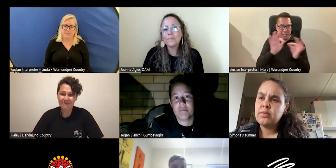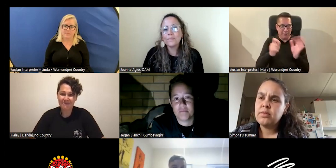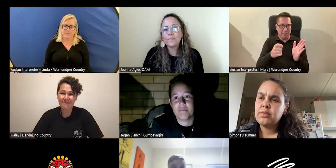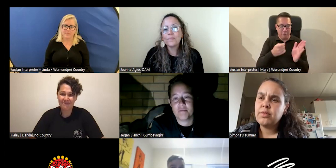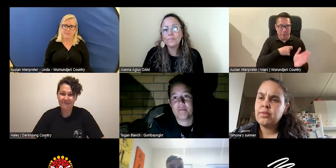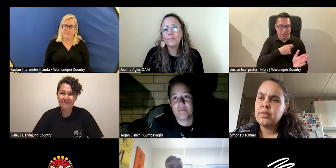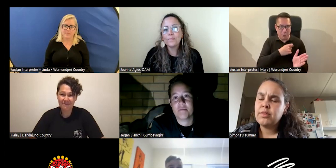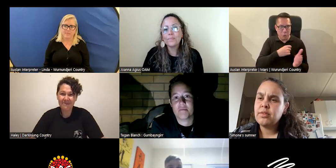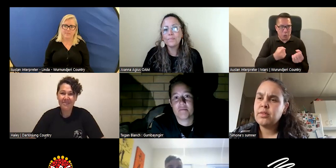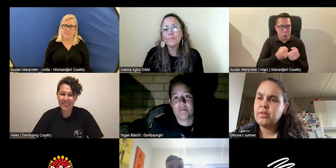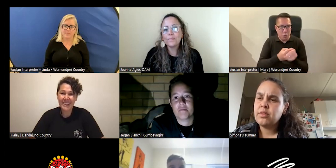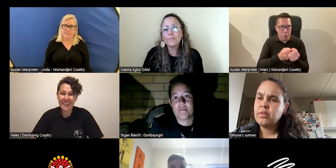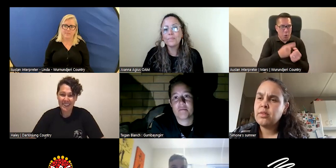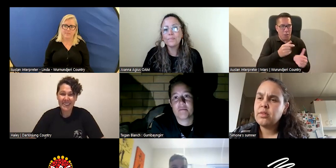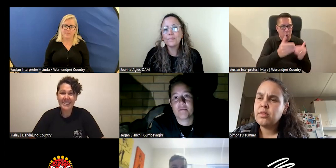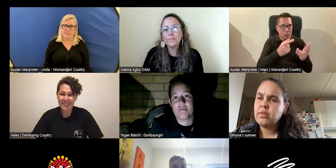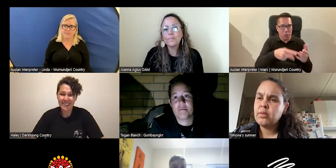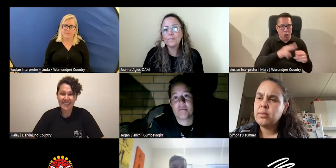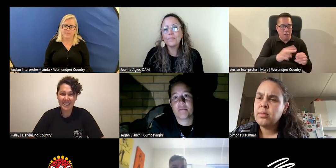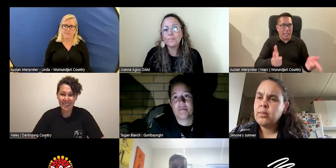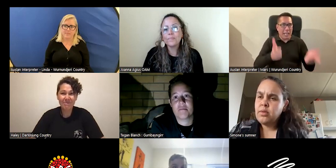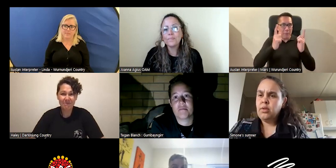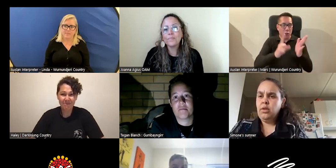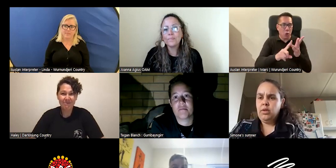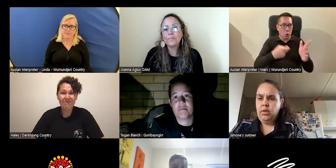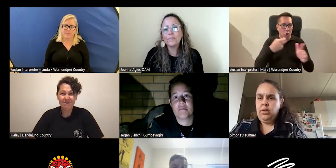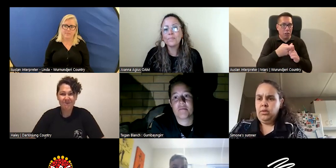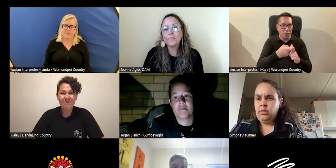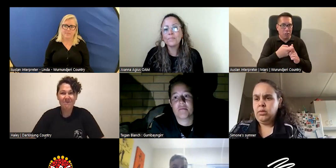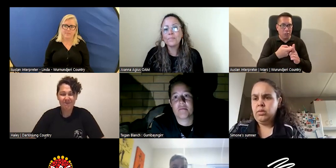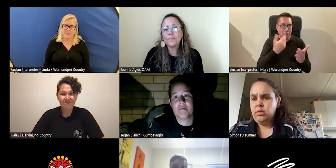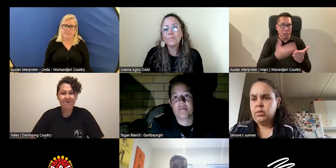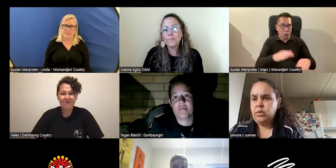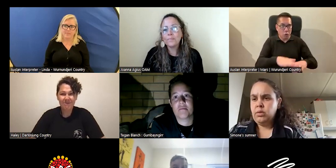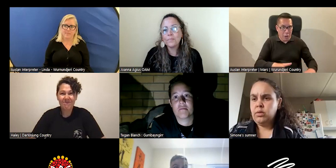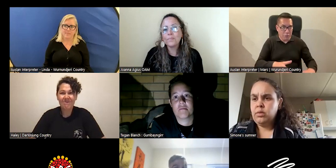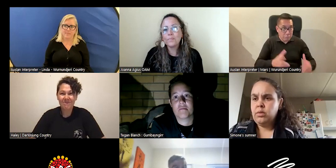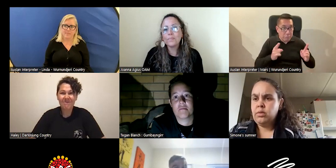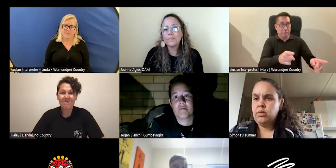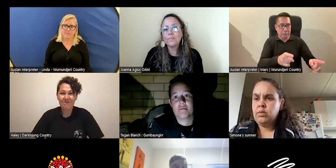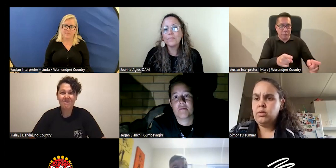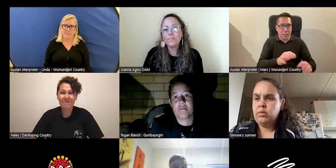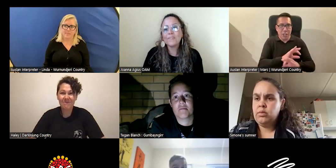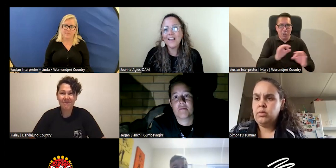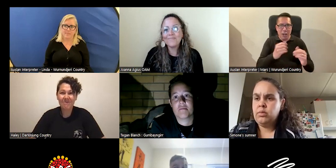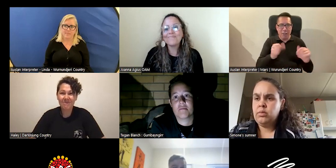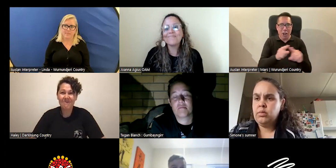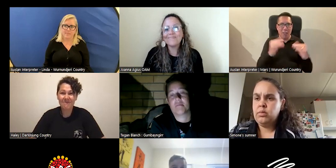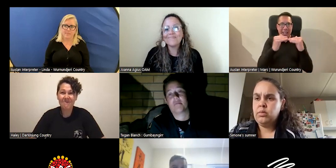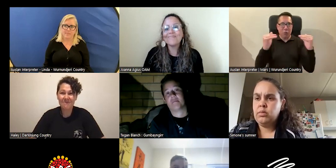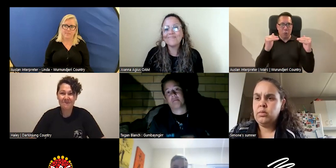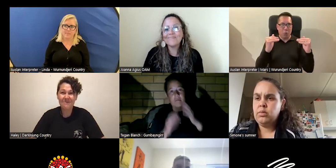support the process of Captain Cook charging the ground and not having our perspective on that equal level within